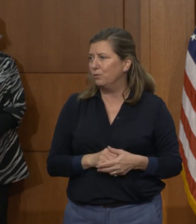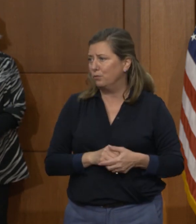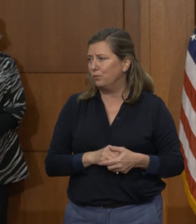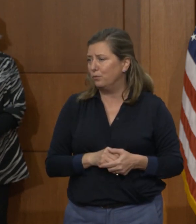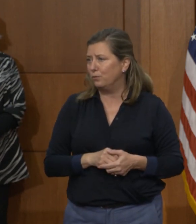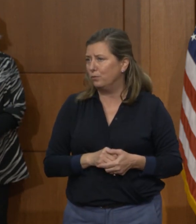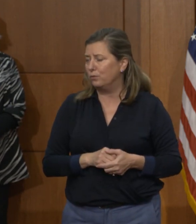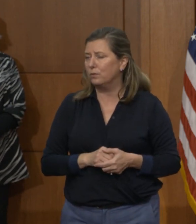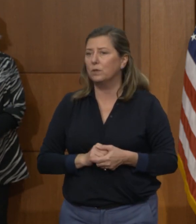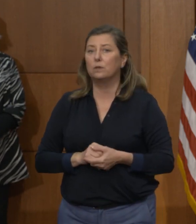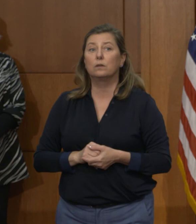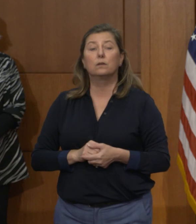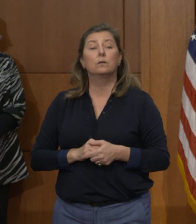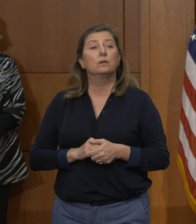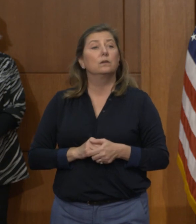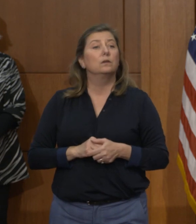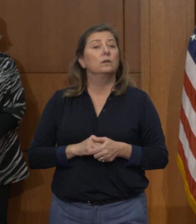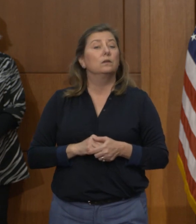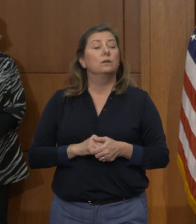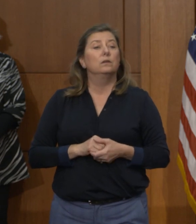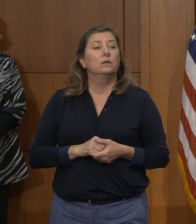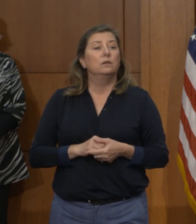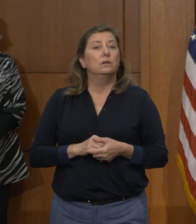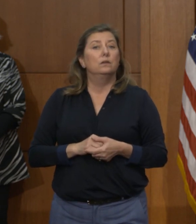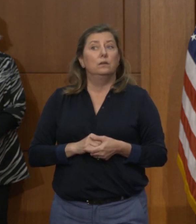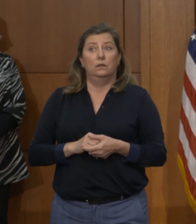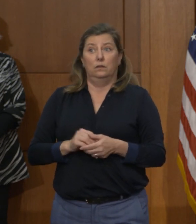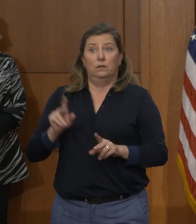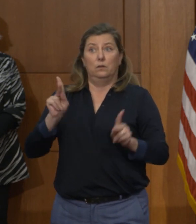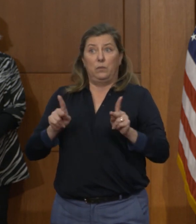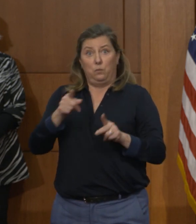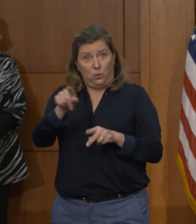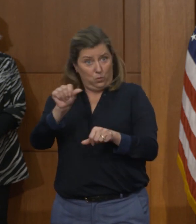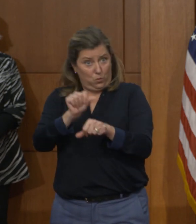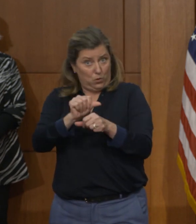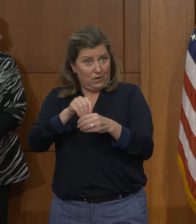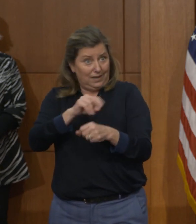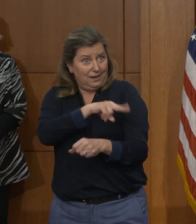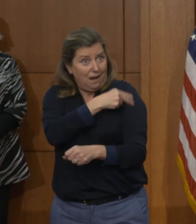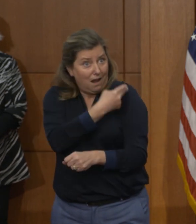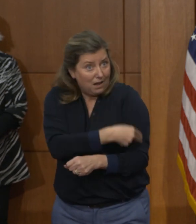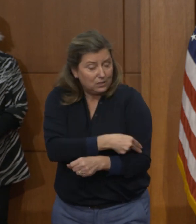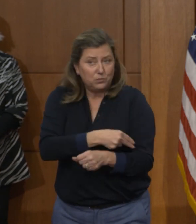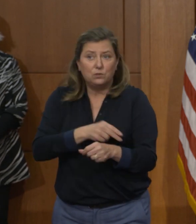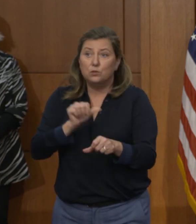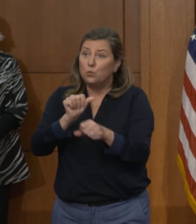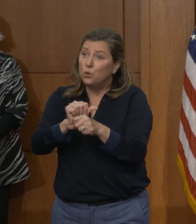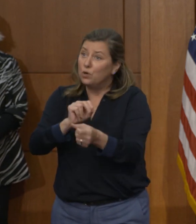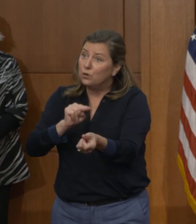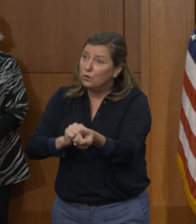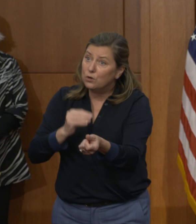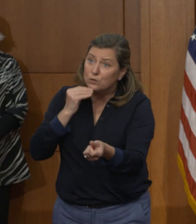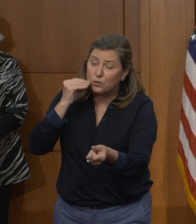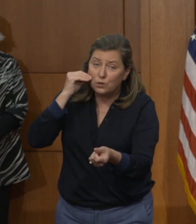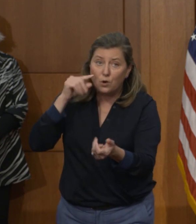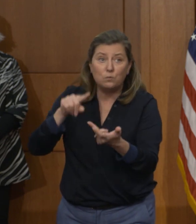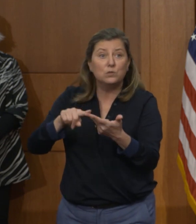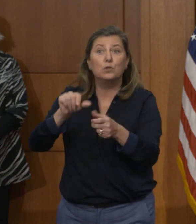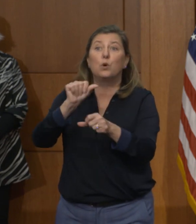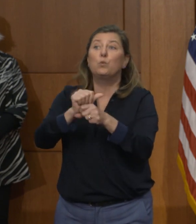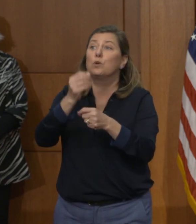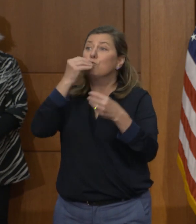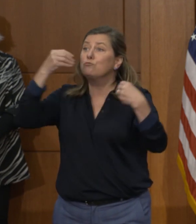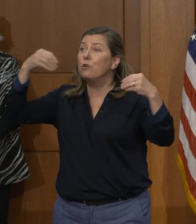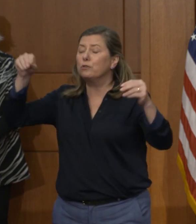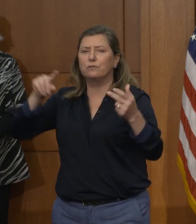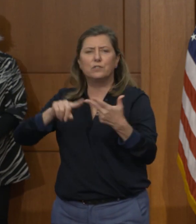To those individuals that are working in our hospitals, in our nursing homes, in our grocery stores, our